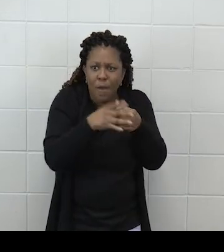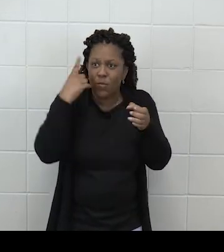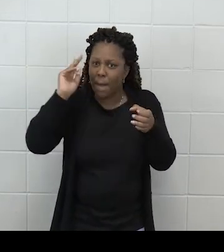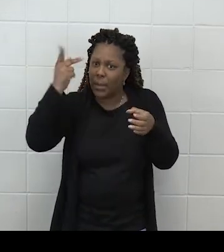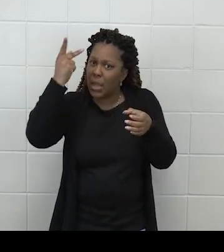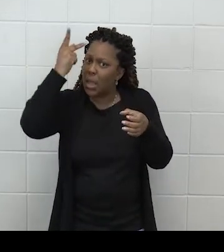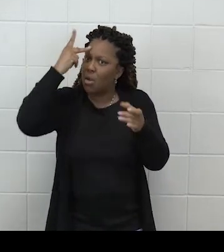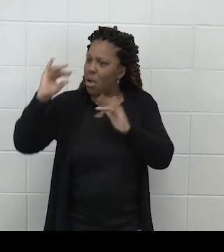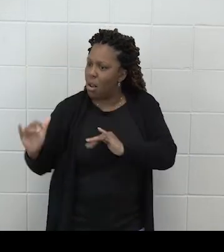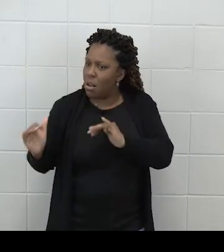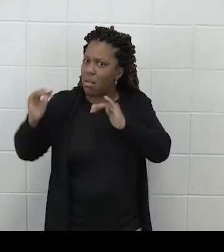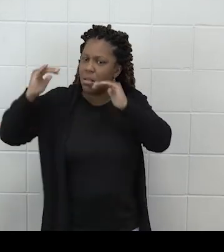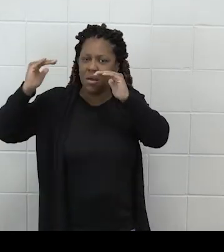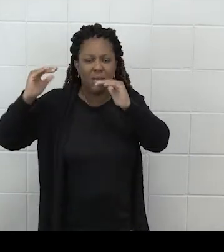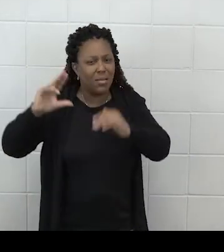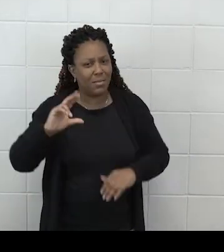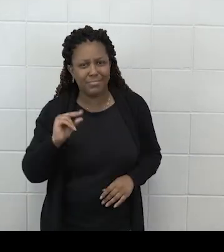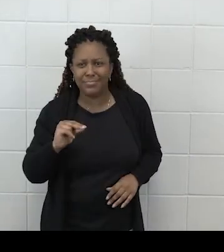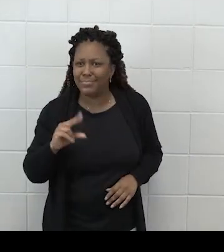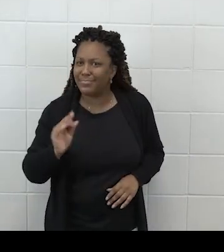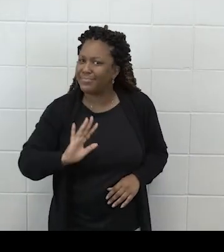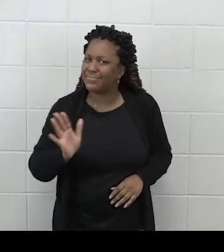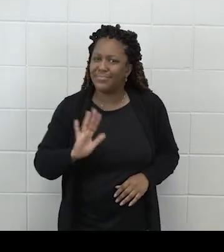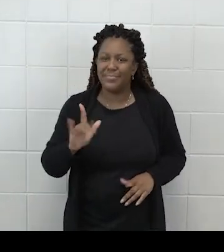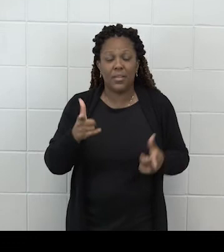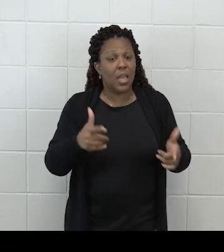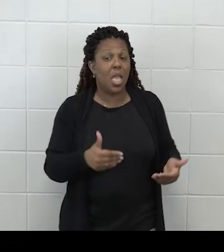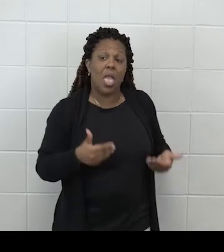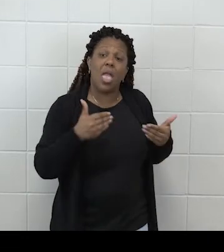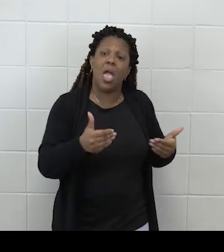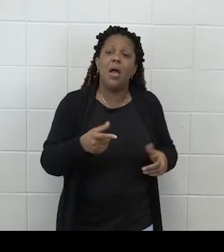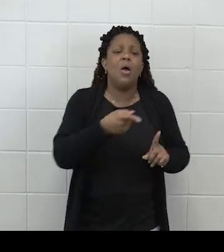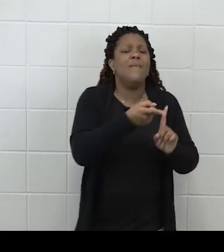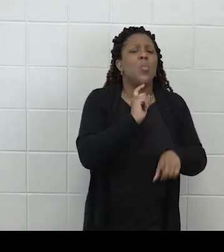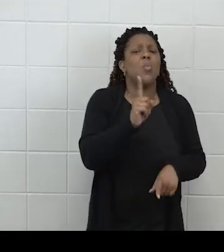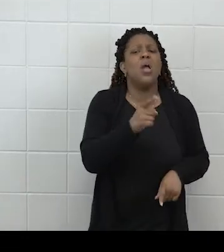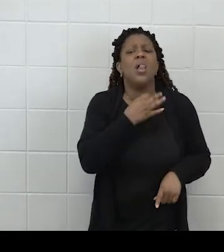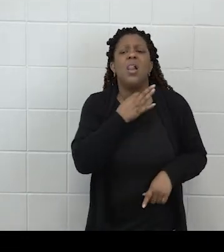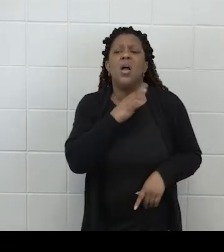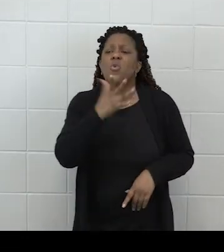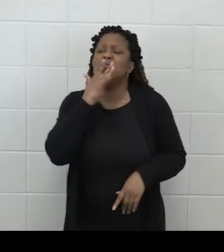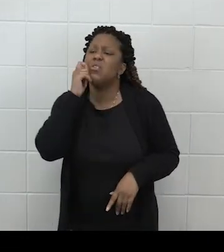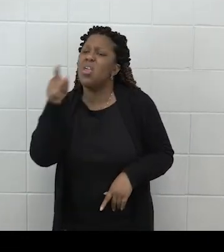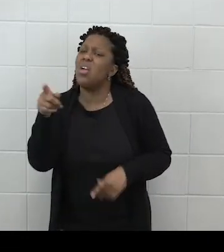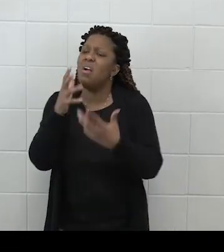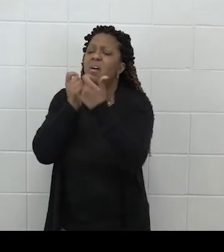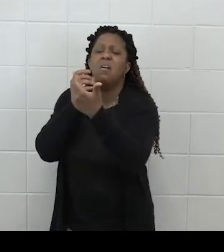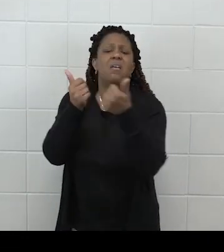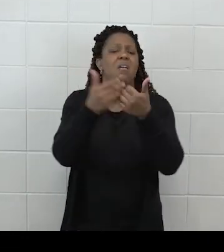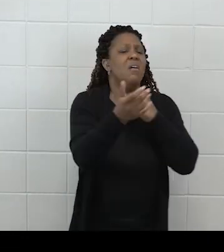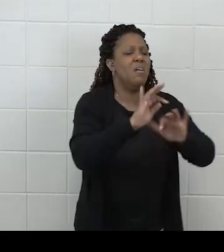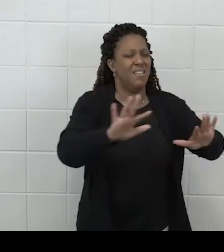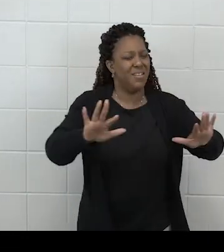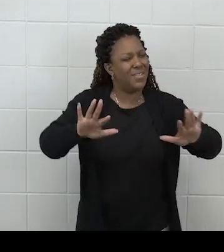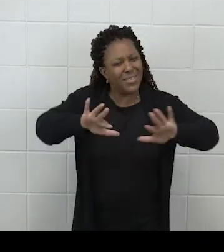between ethnicity and nationality, but to draw all men, women, and children to the Lord our King.